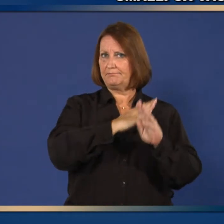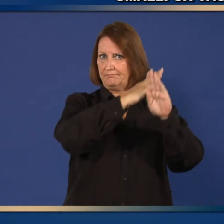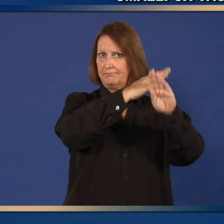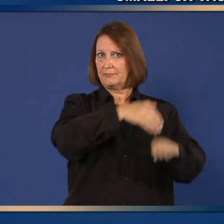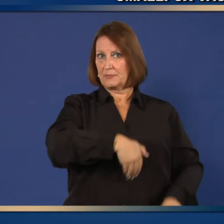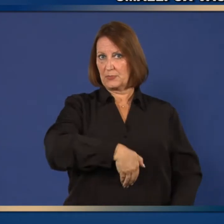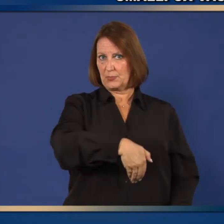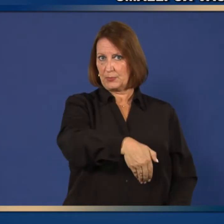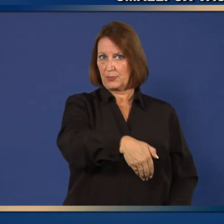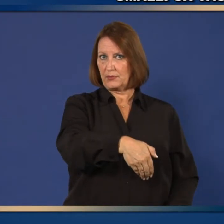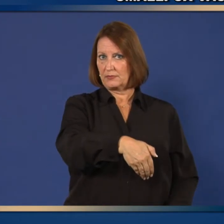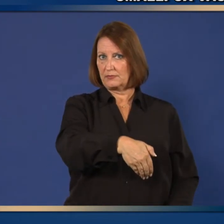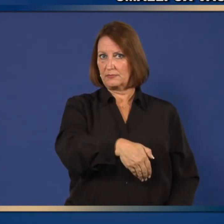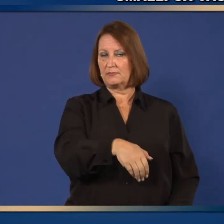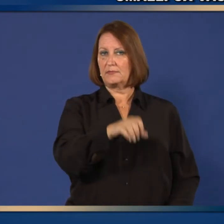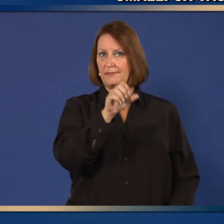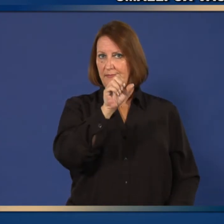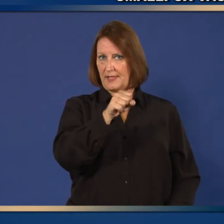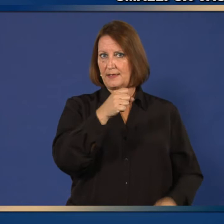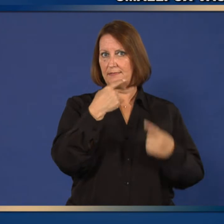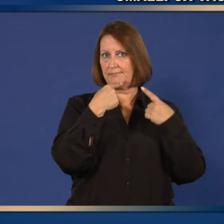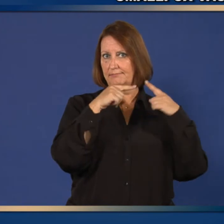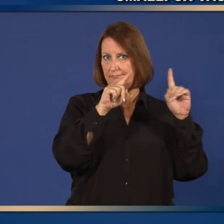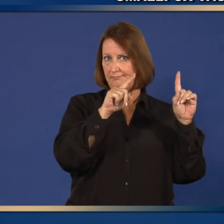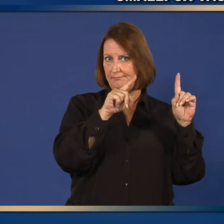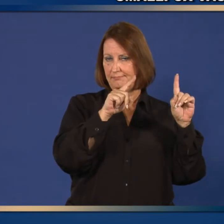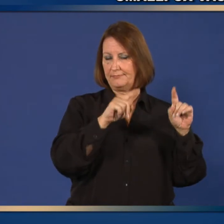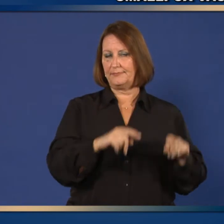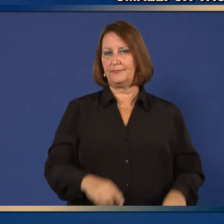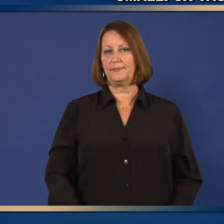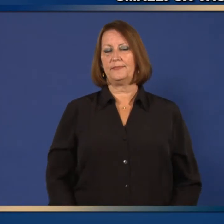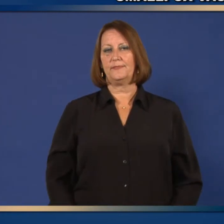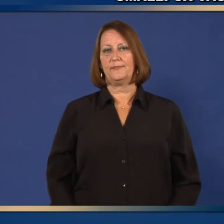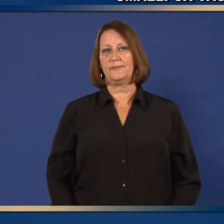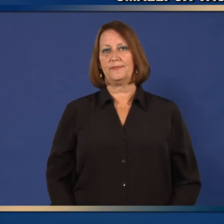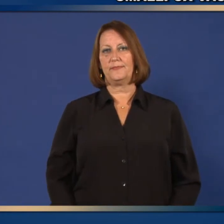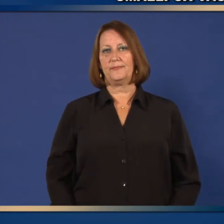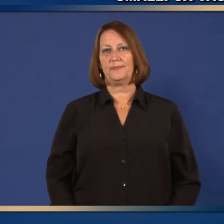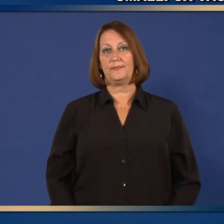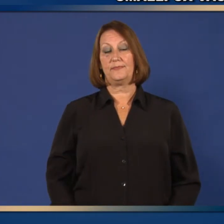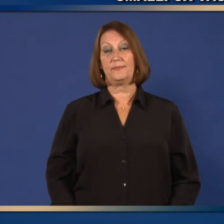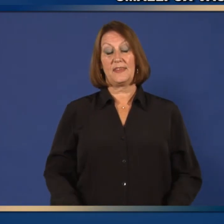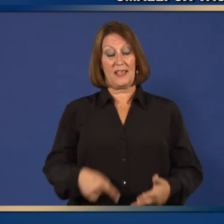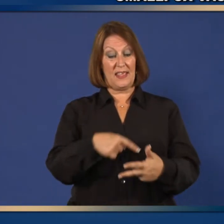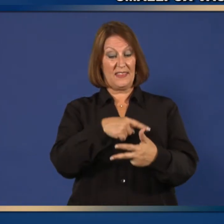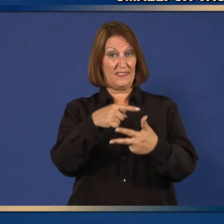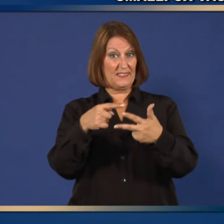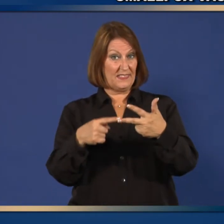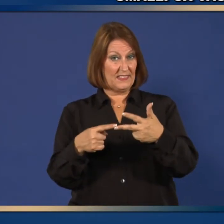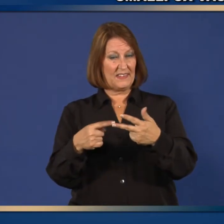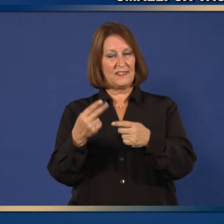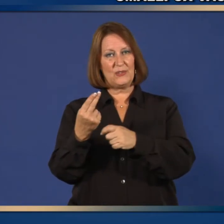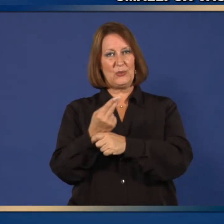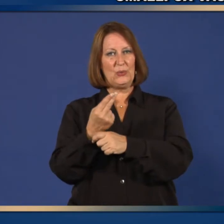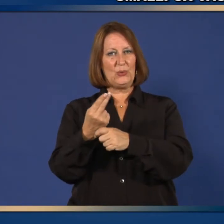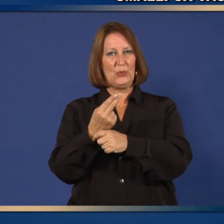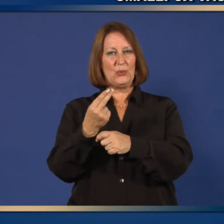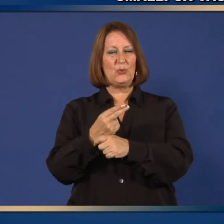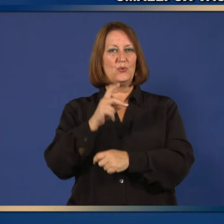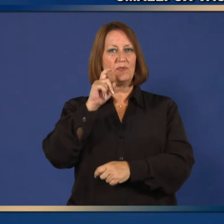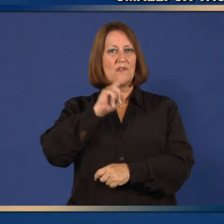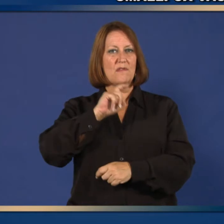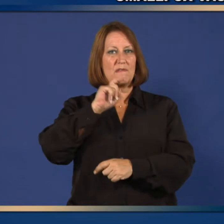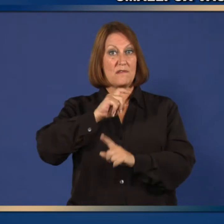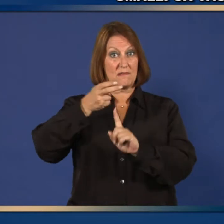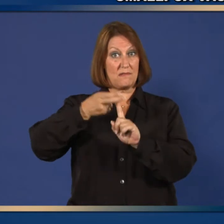or injections, and intrauterine devices, or IUDs.